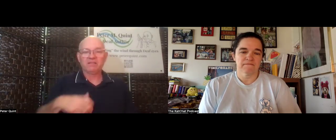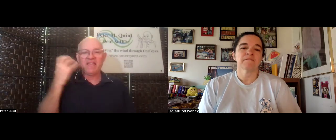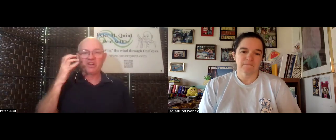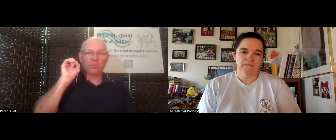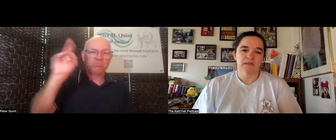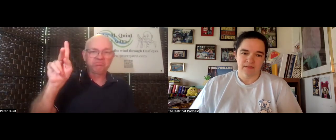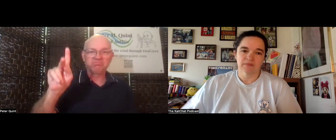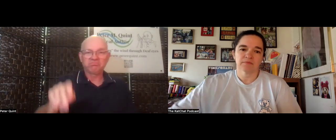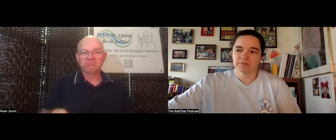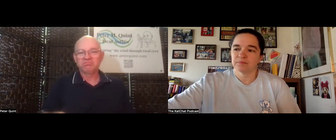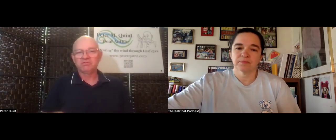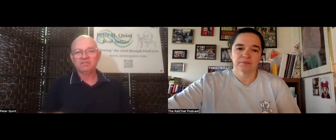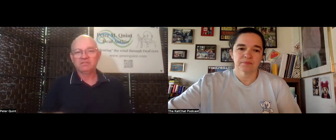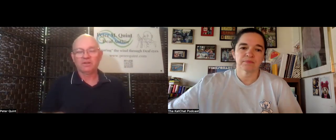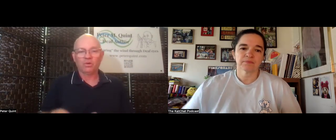back, anger,